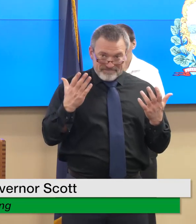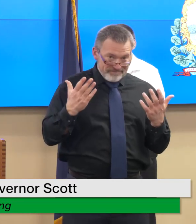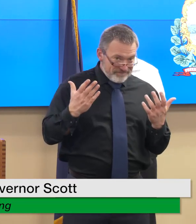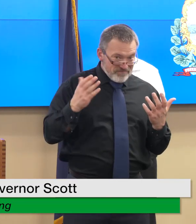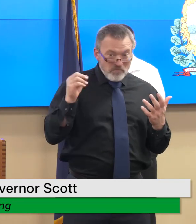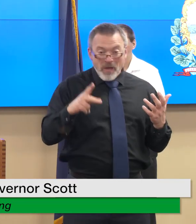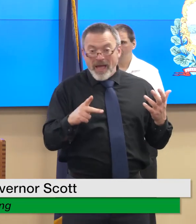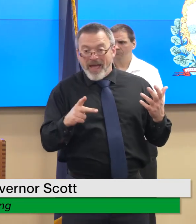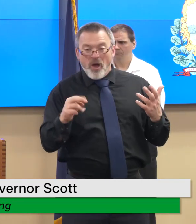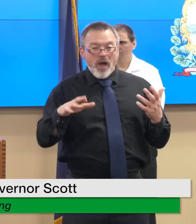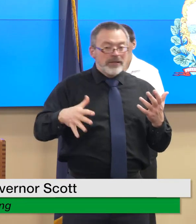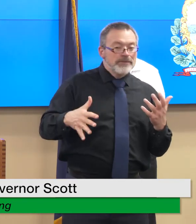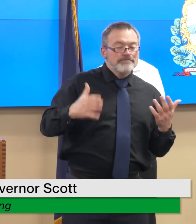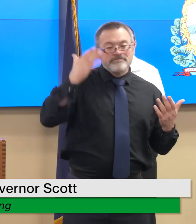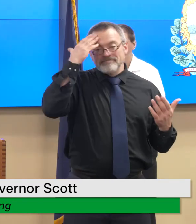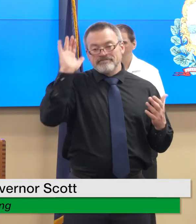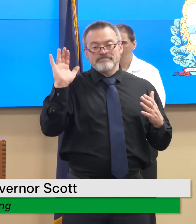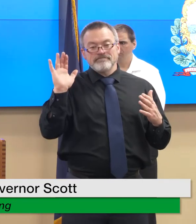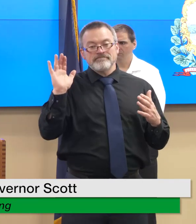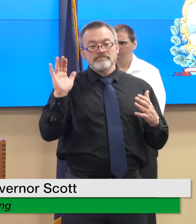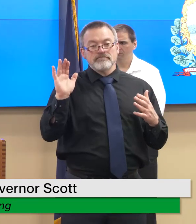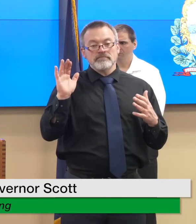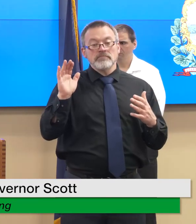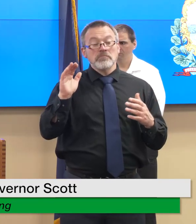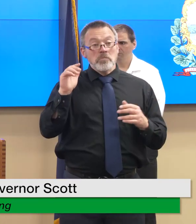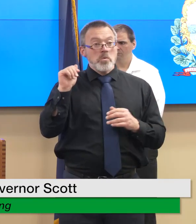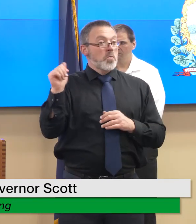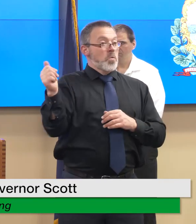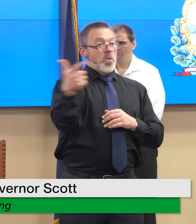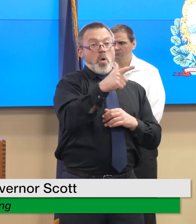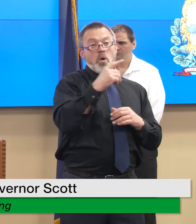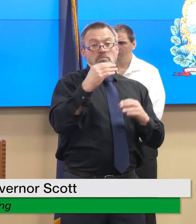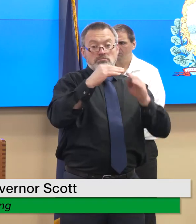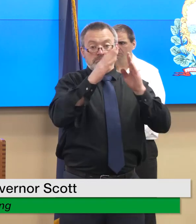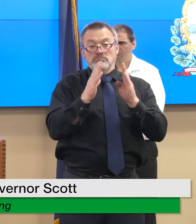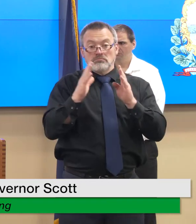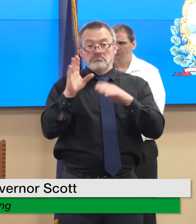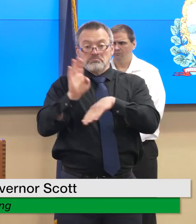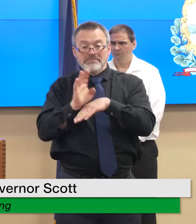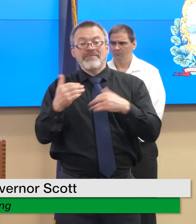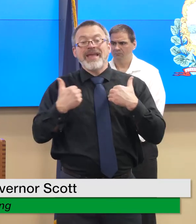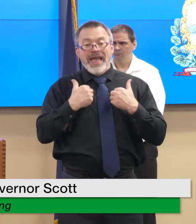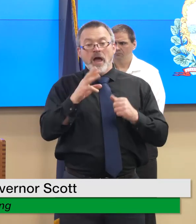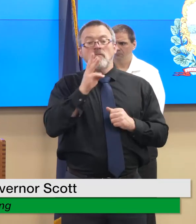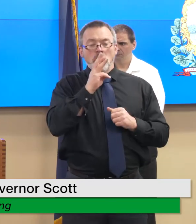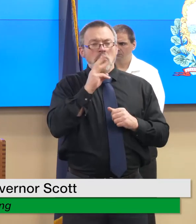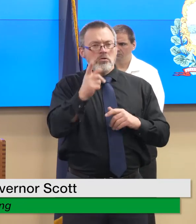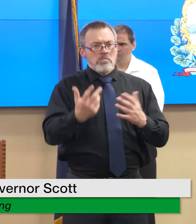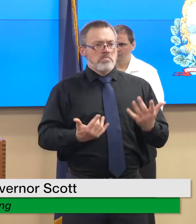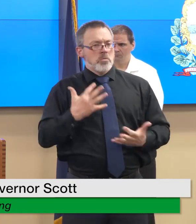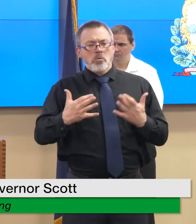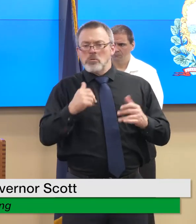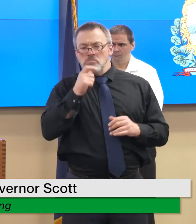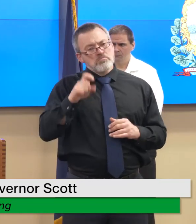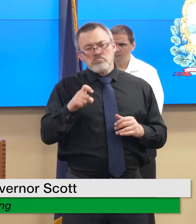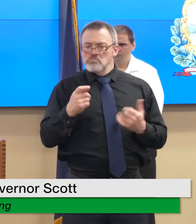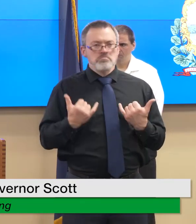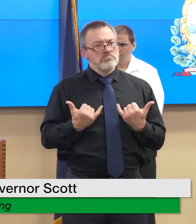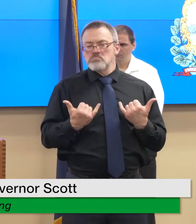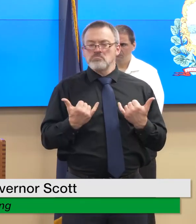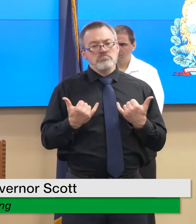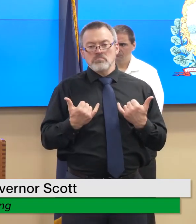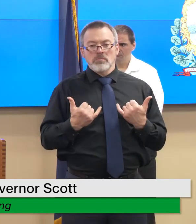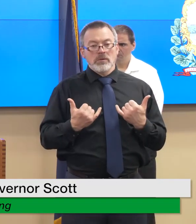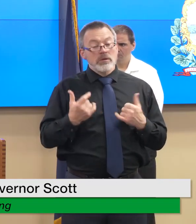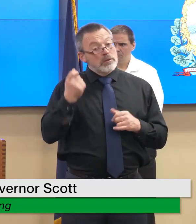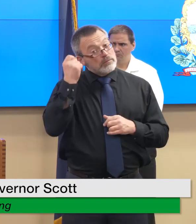outages, meaning all users have water, and there are no boil water advisories for St. Johnsbury. However,